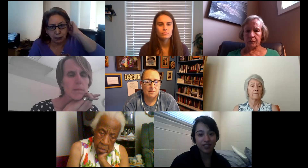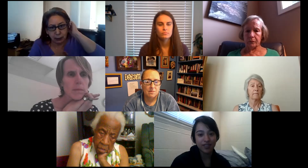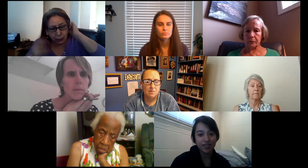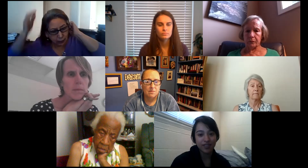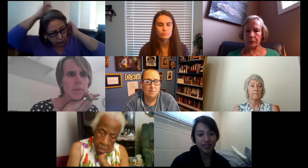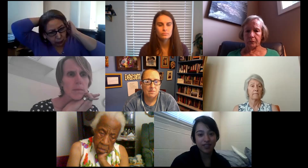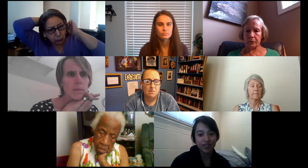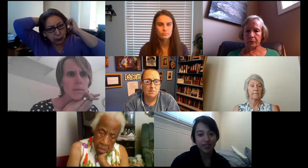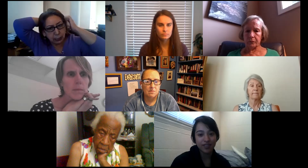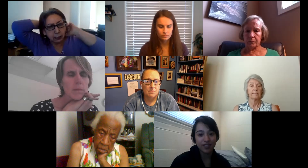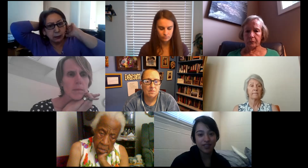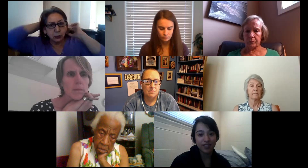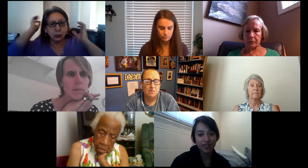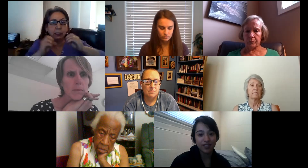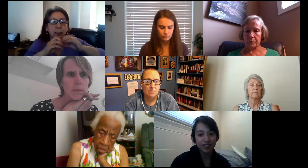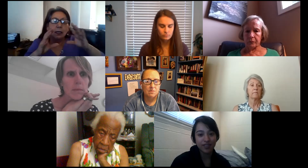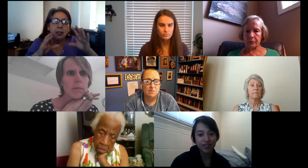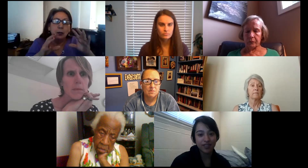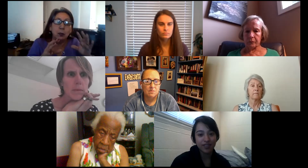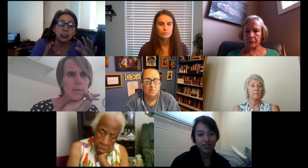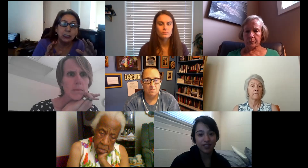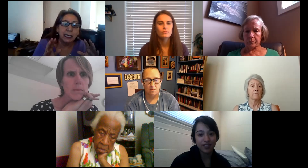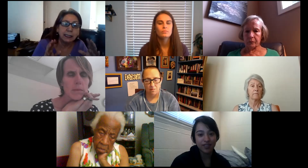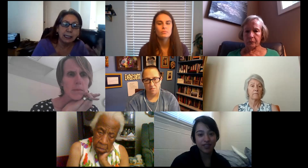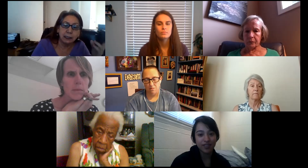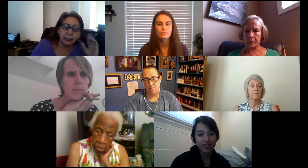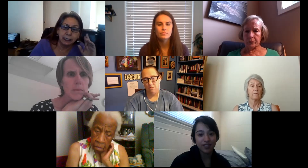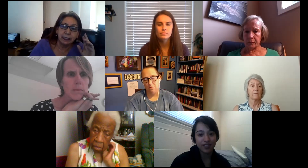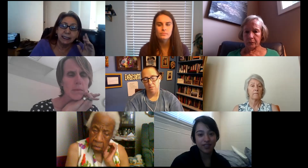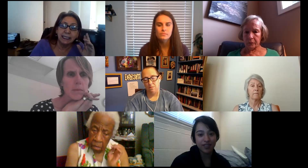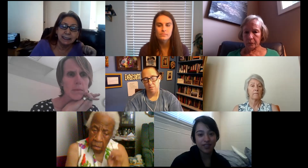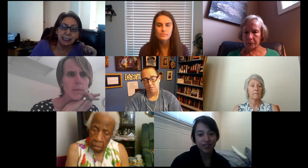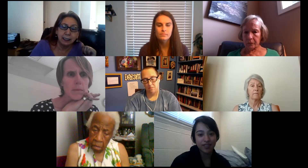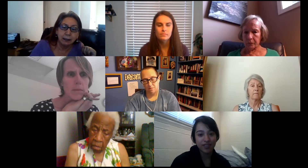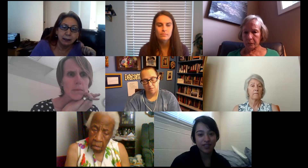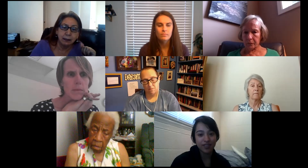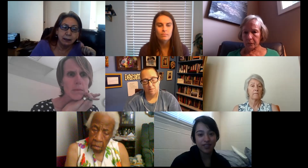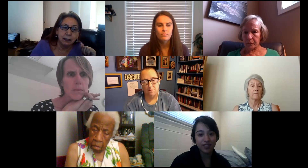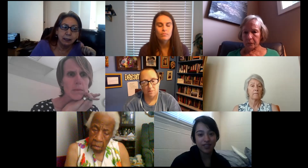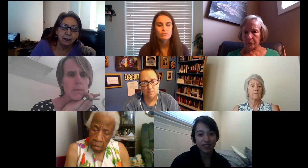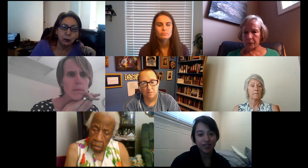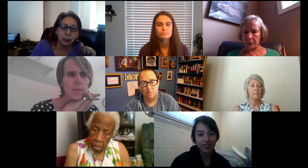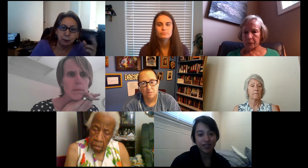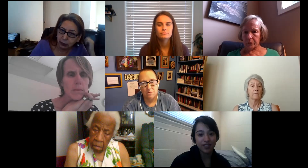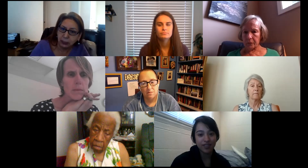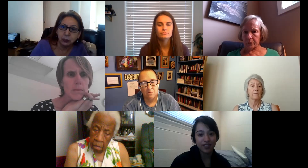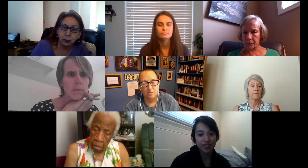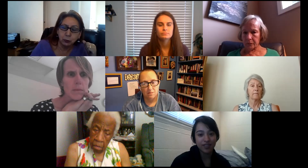and then the hearing aid. So that when she had that done, the next day after they did the